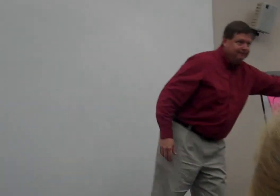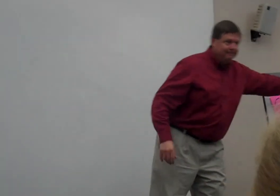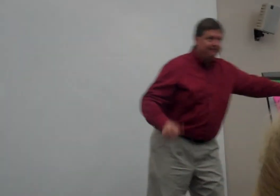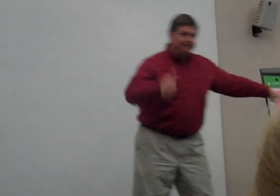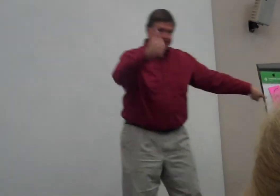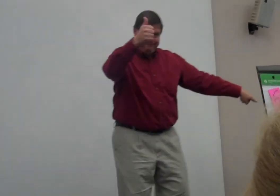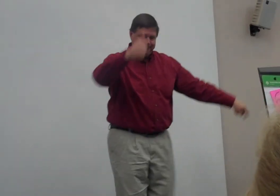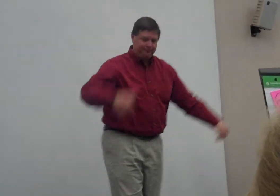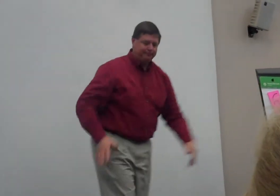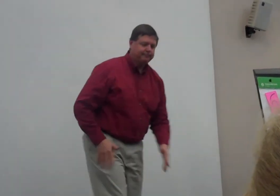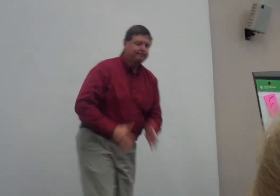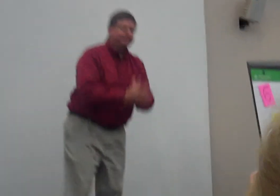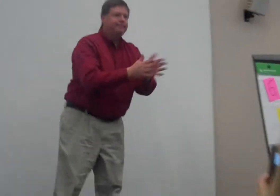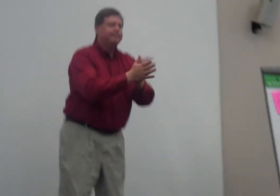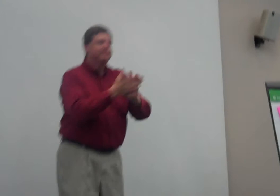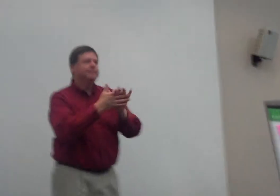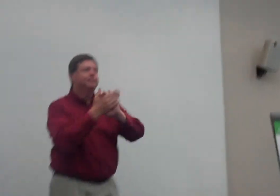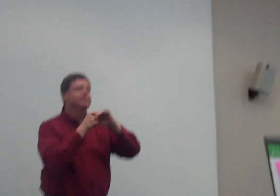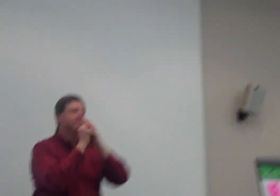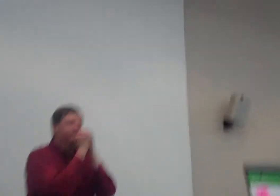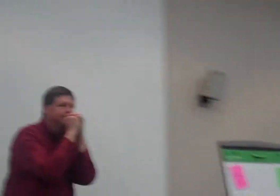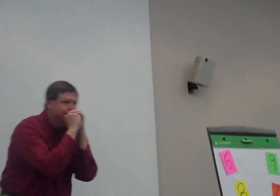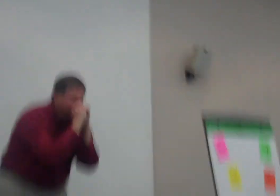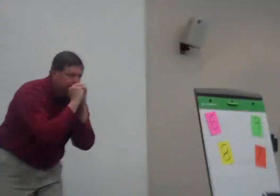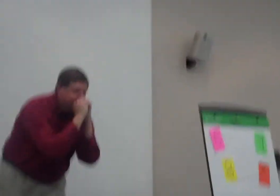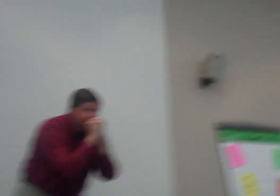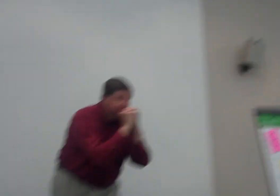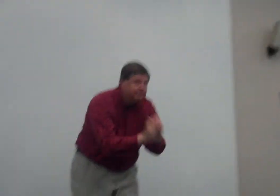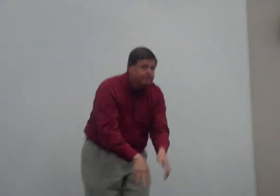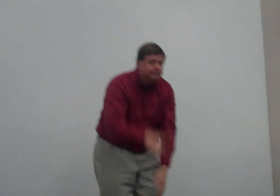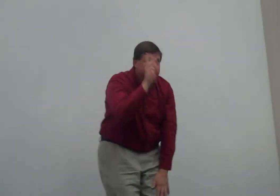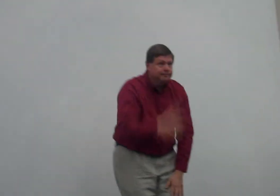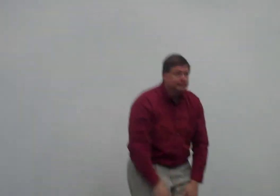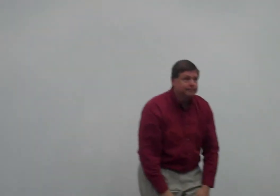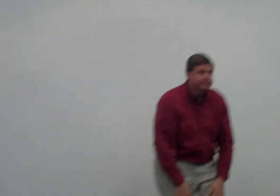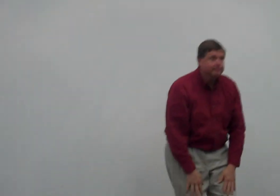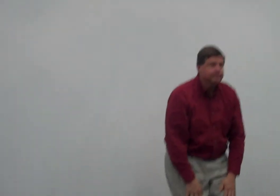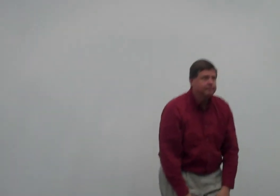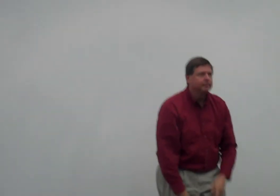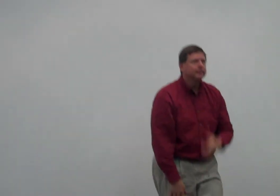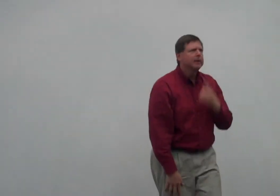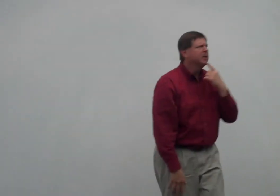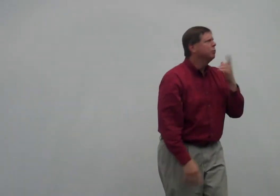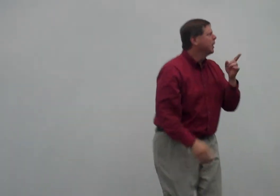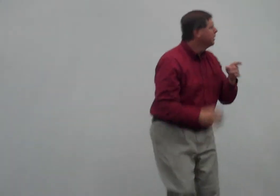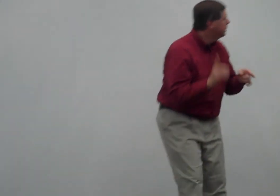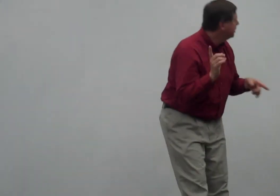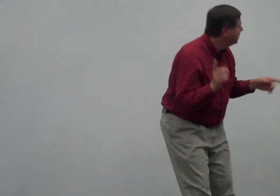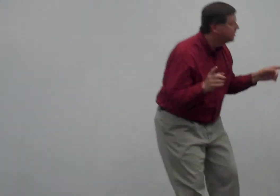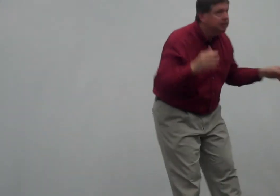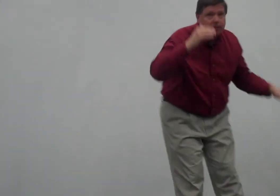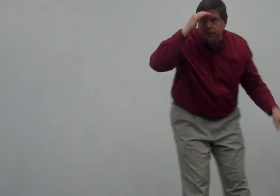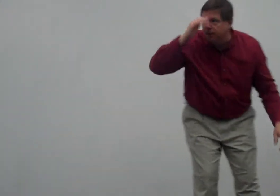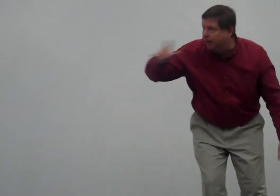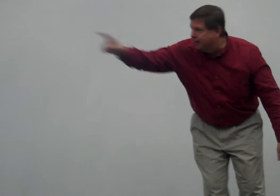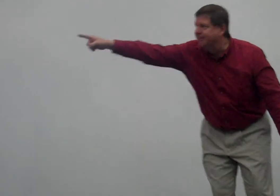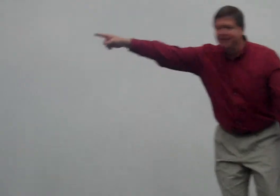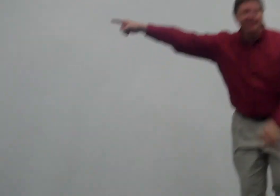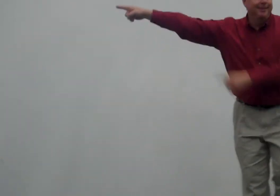Now we're doing all 4. Nine.